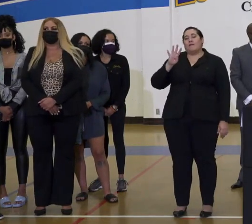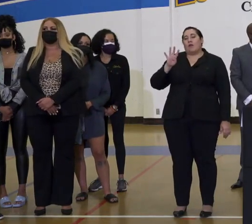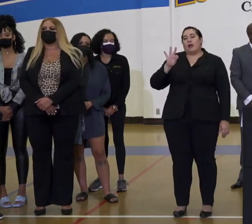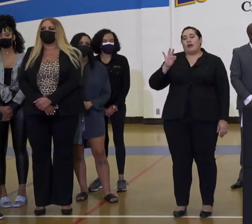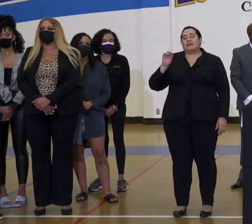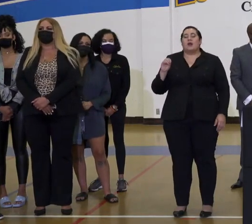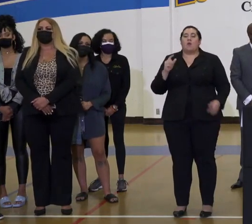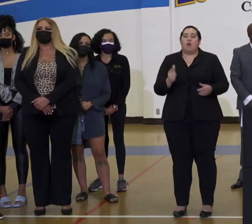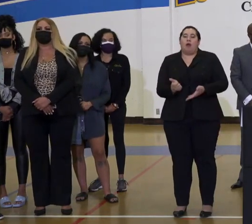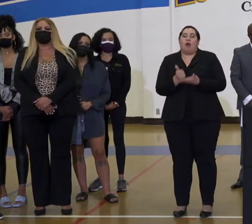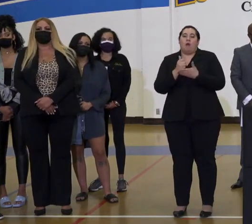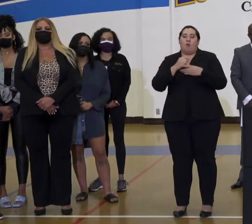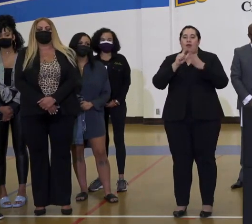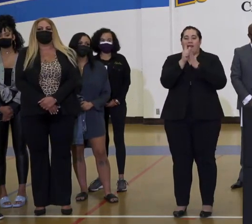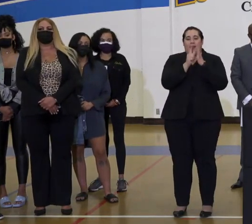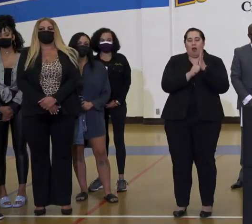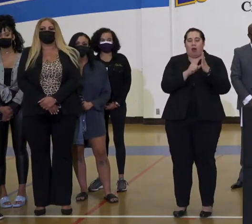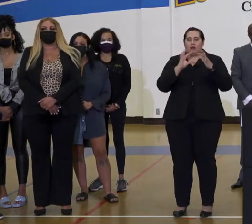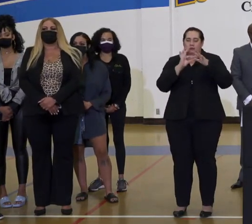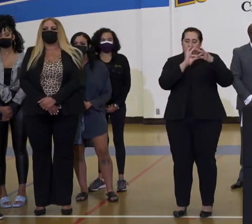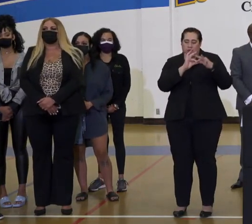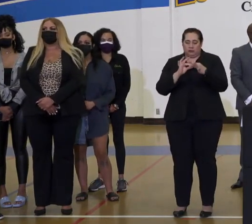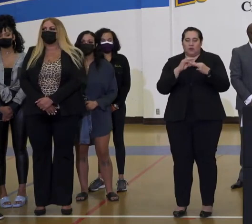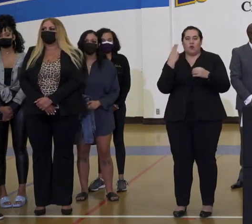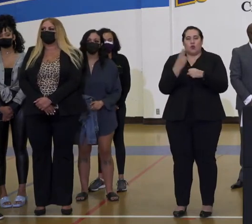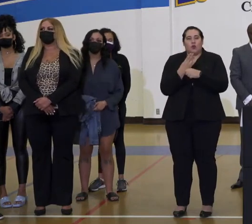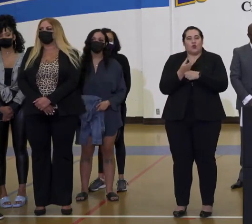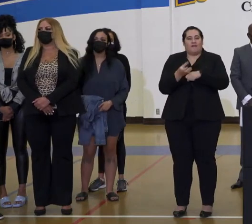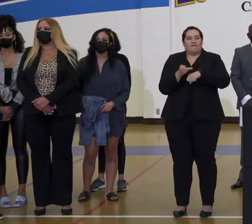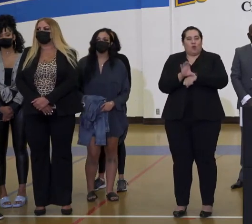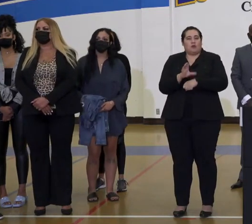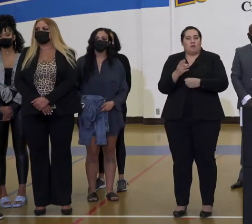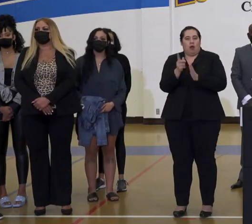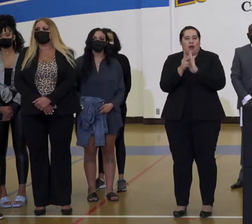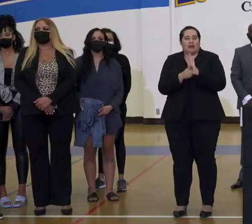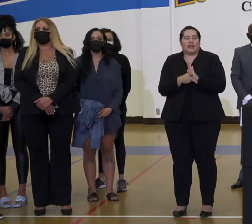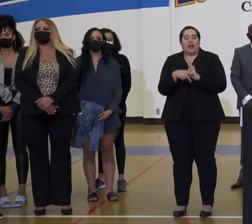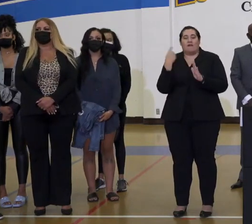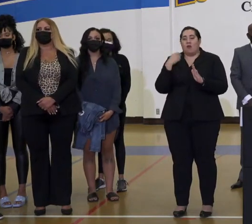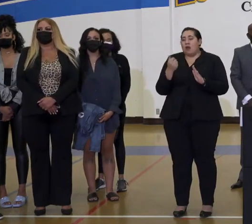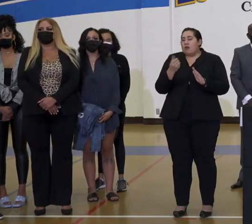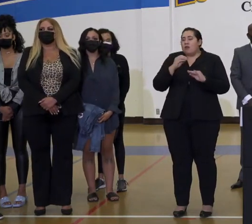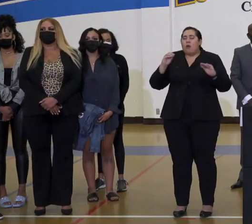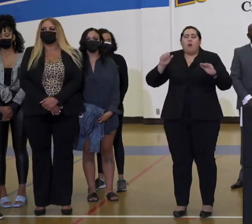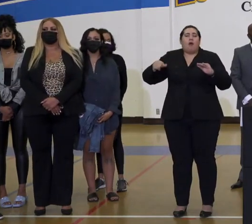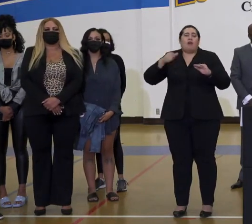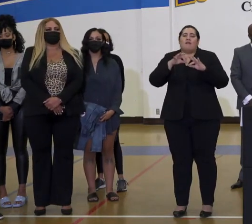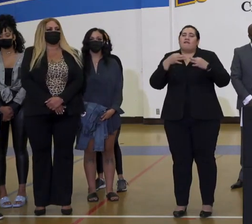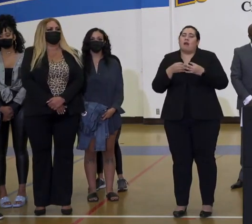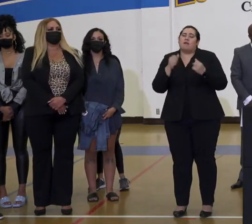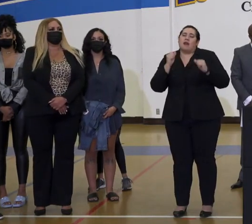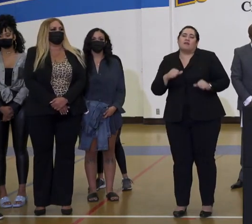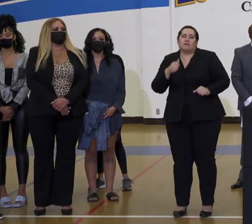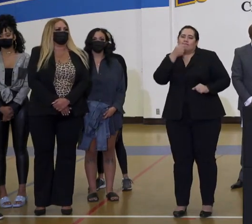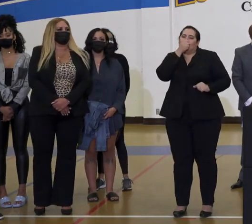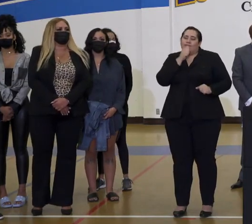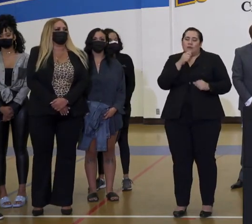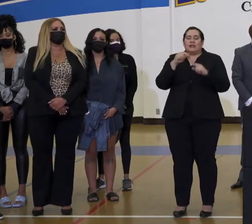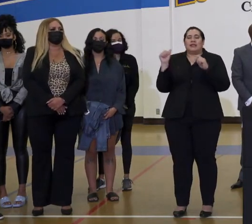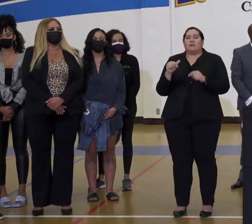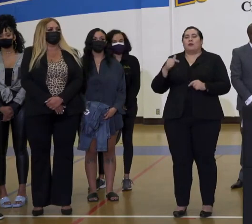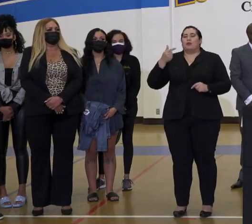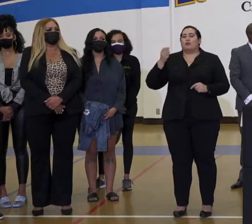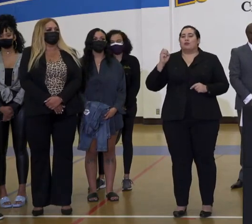legal loophole in current law for use of force policies to prevent any family from having to go through what George Floyd's and